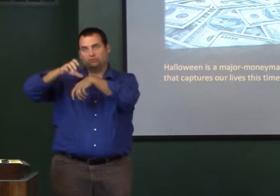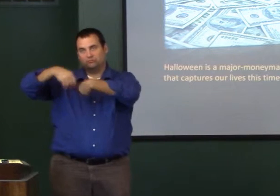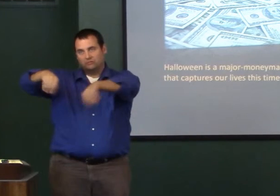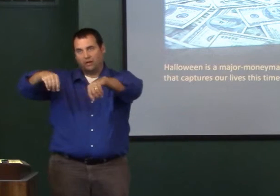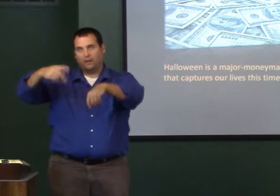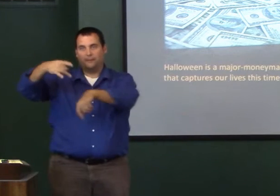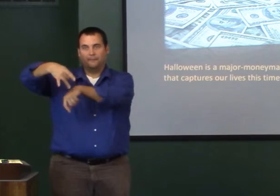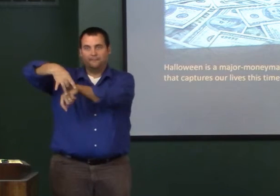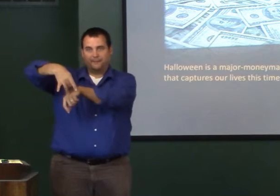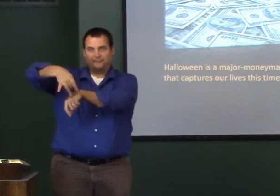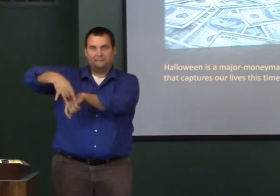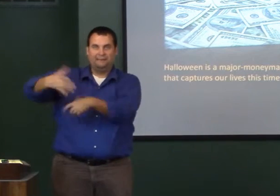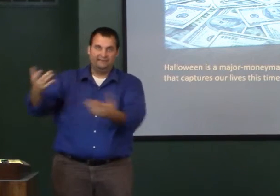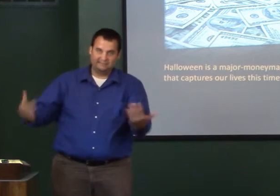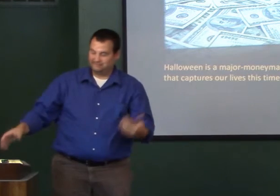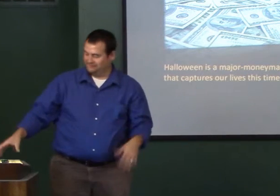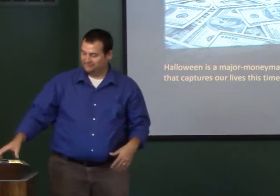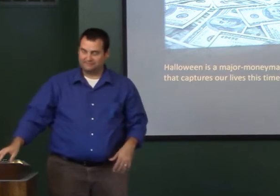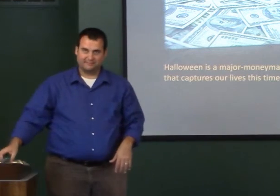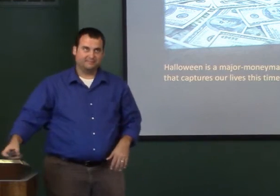okay, Halloween, the store selling pumpkins.